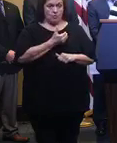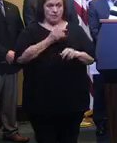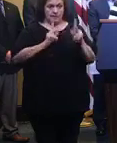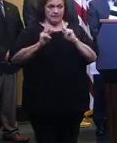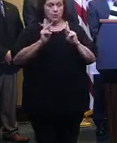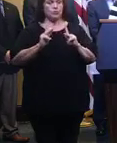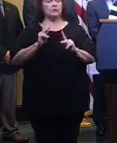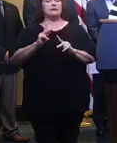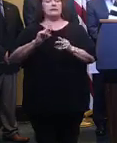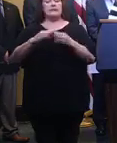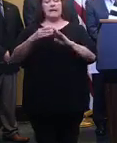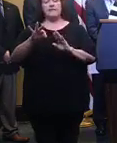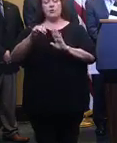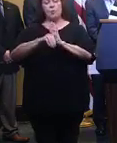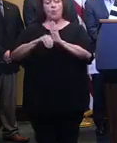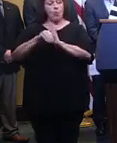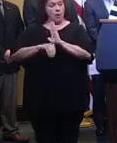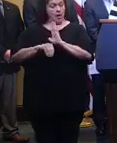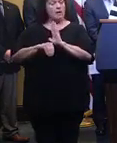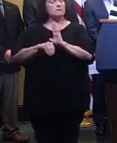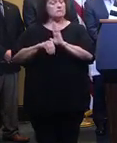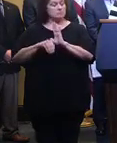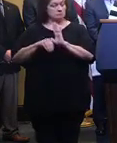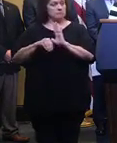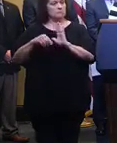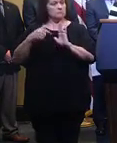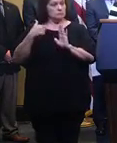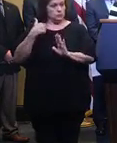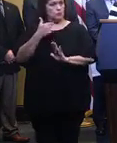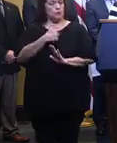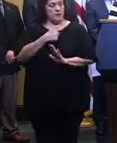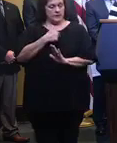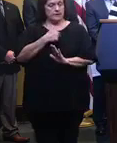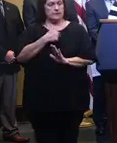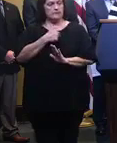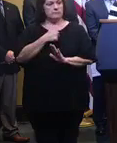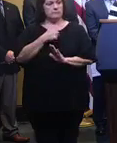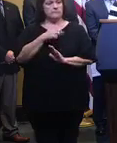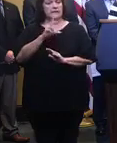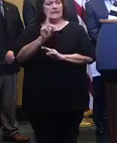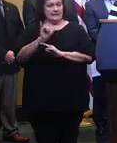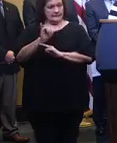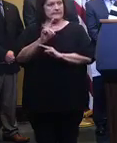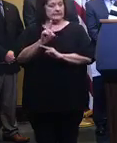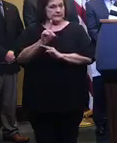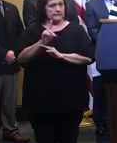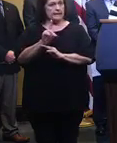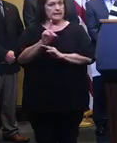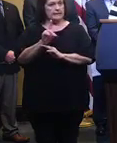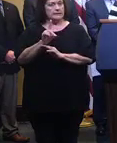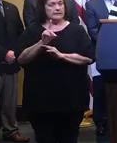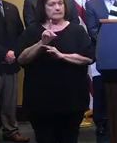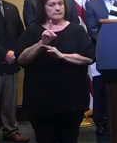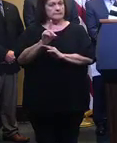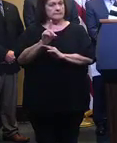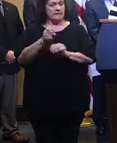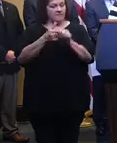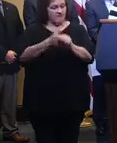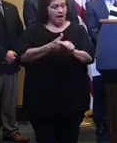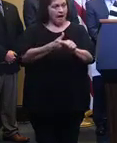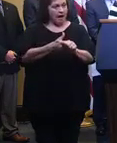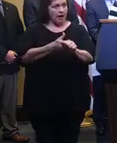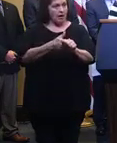was able to make good on our efforts relative to our legislative agenda, putting